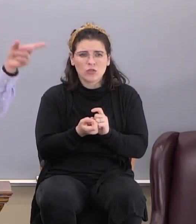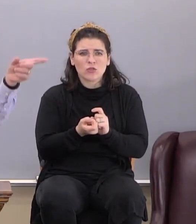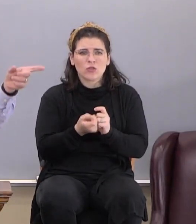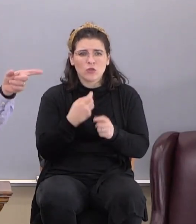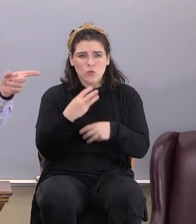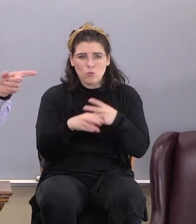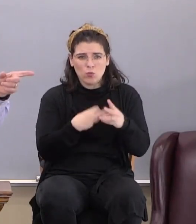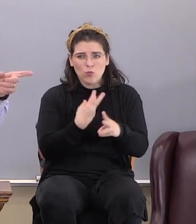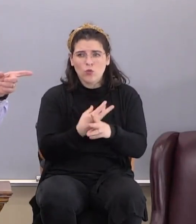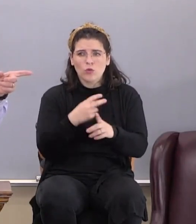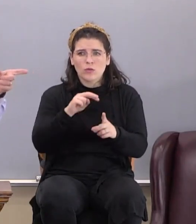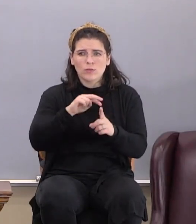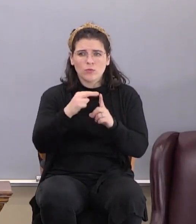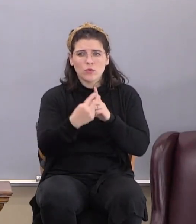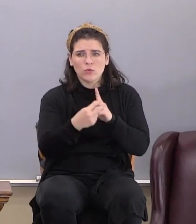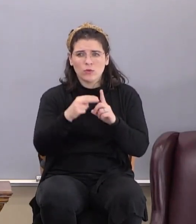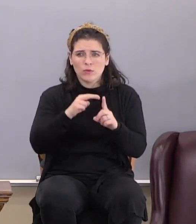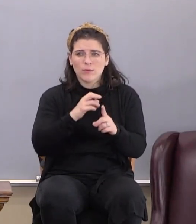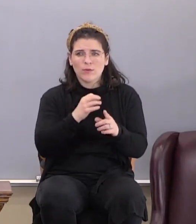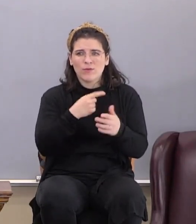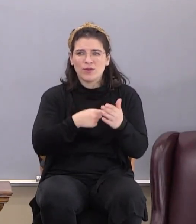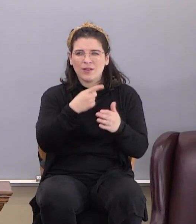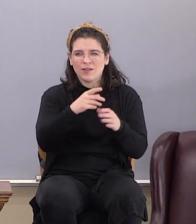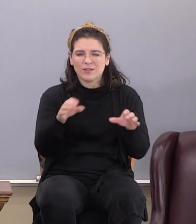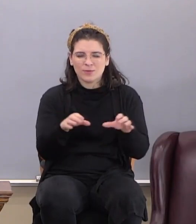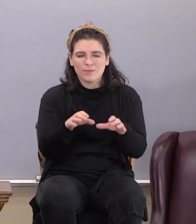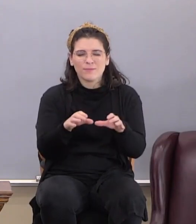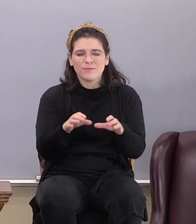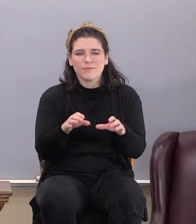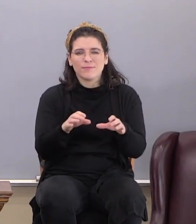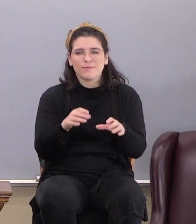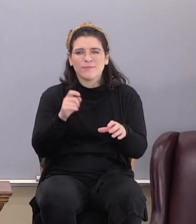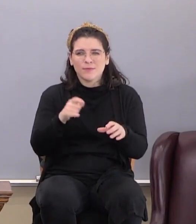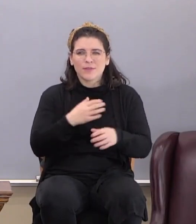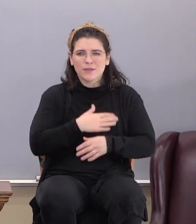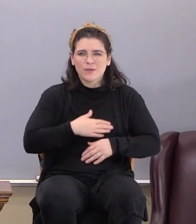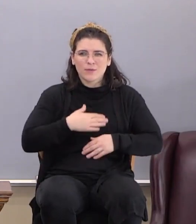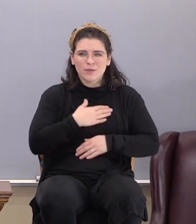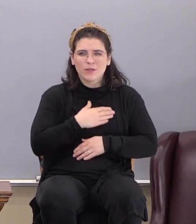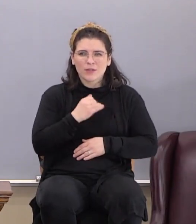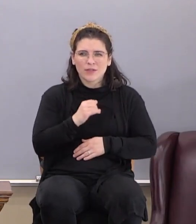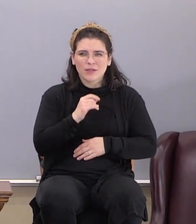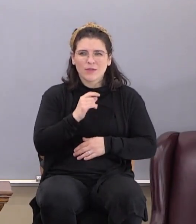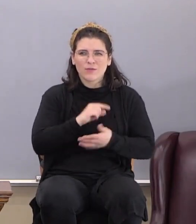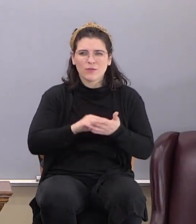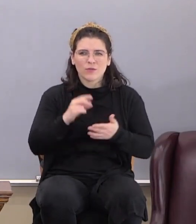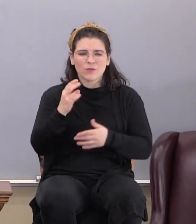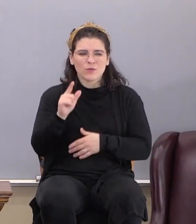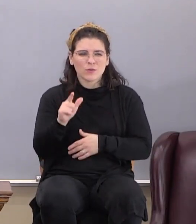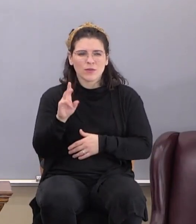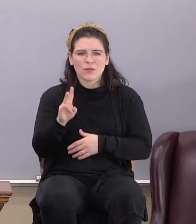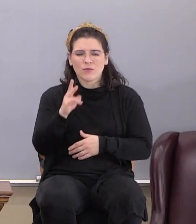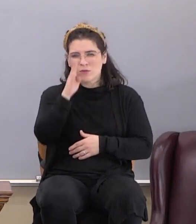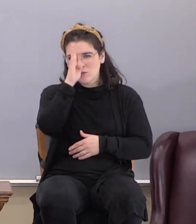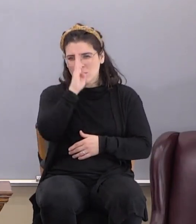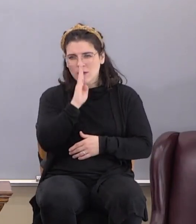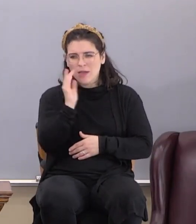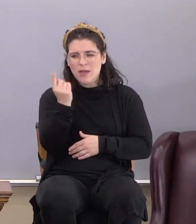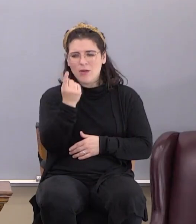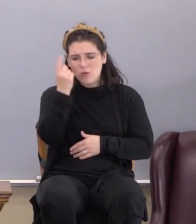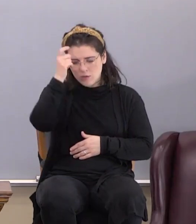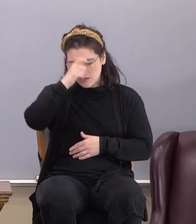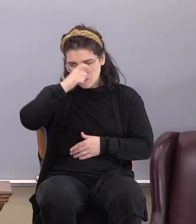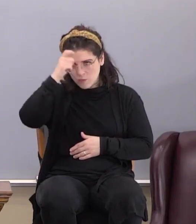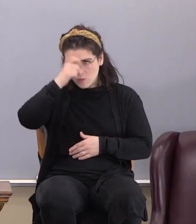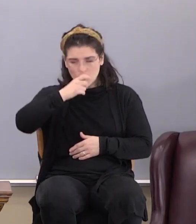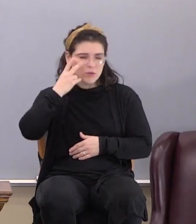the world's perception of what he's doing. And you know, you got to appreciate verse 27, to God only wise. You see the issue of